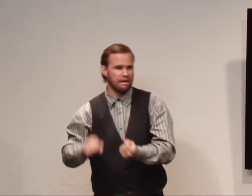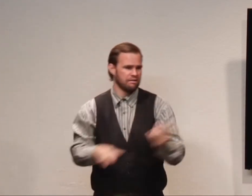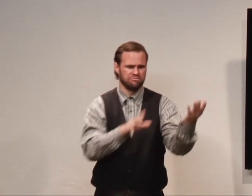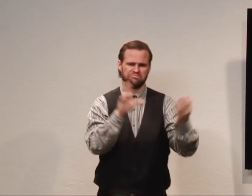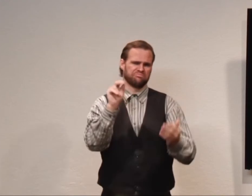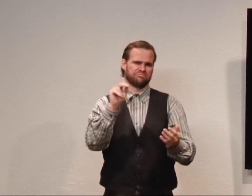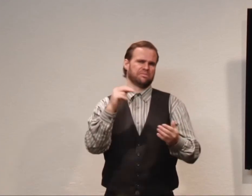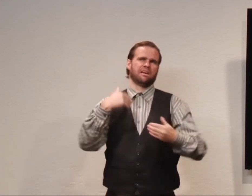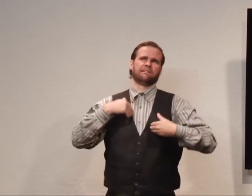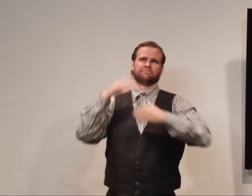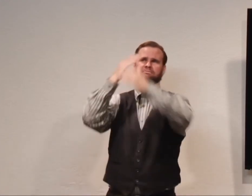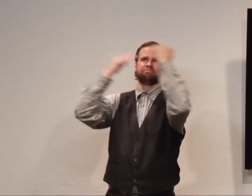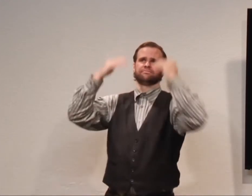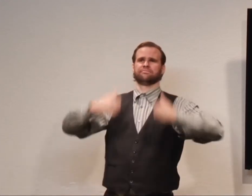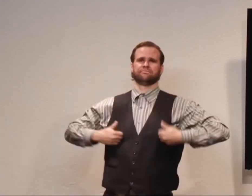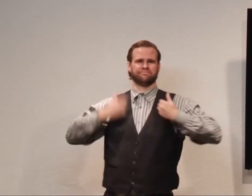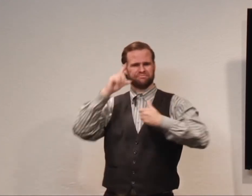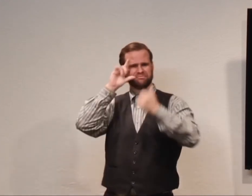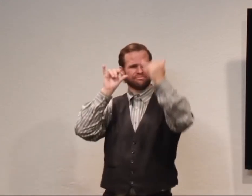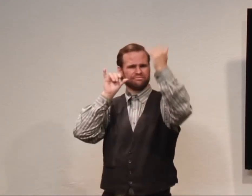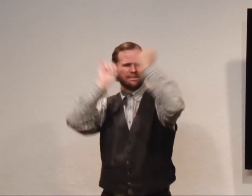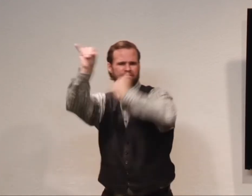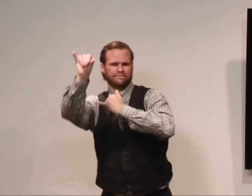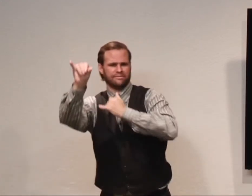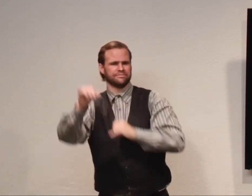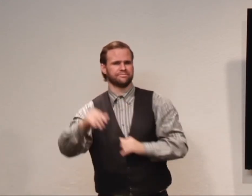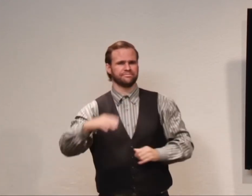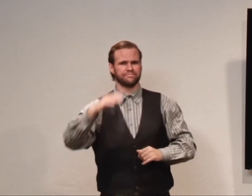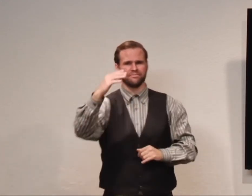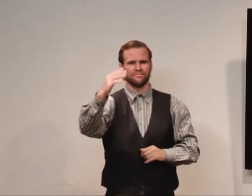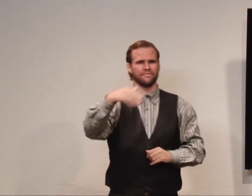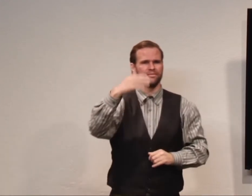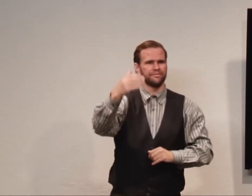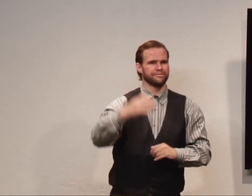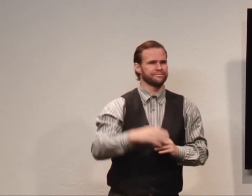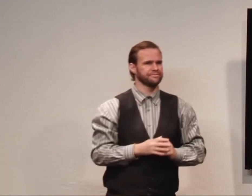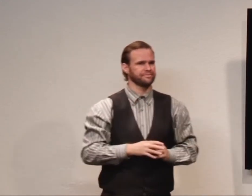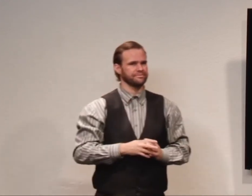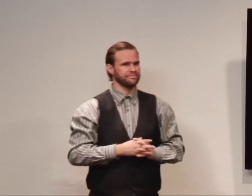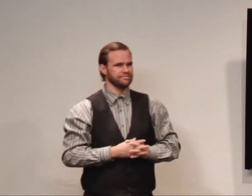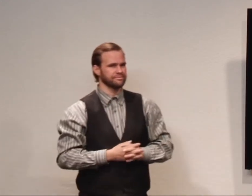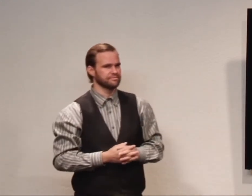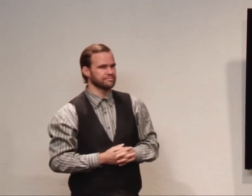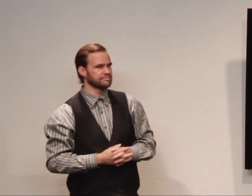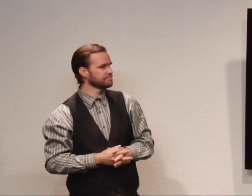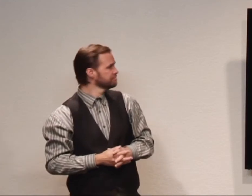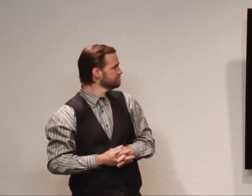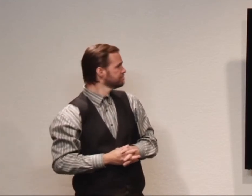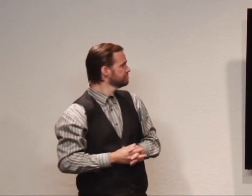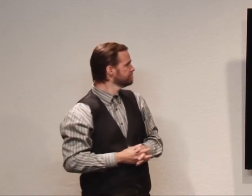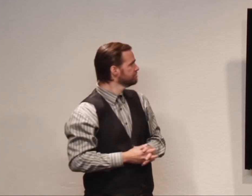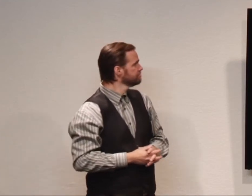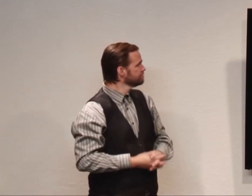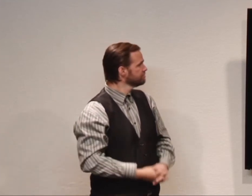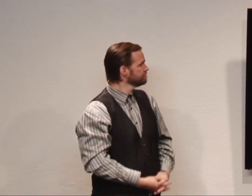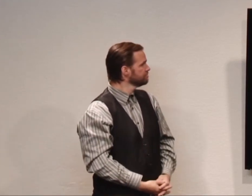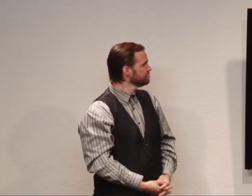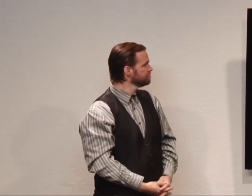death. We don't have to worry about the lake of fire as our punishment, because we will be with God forever.